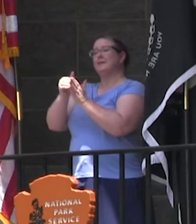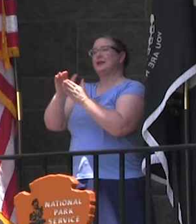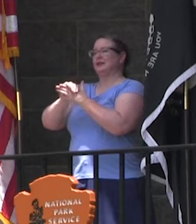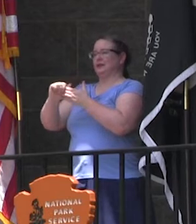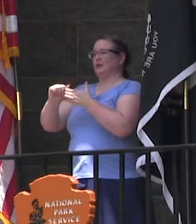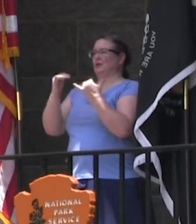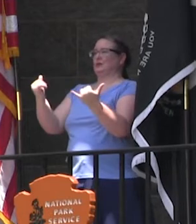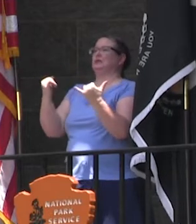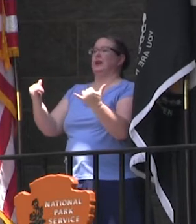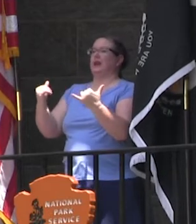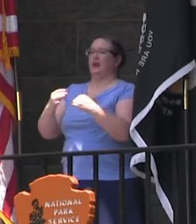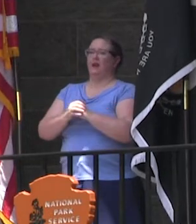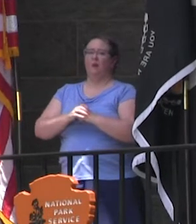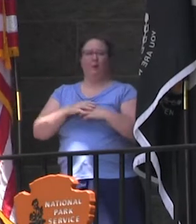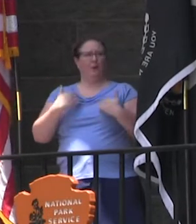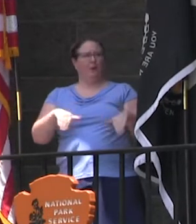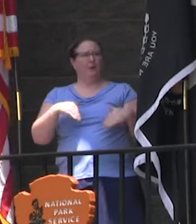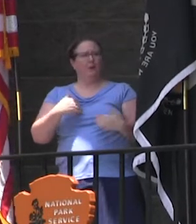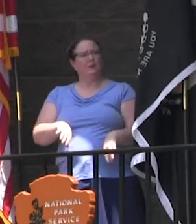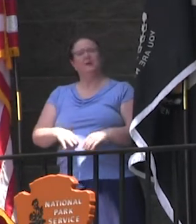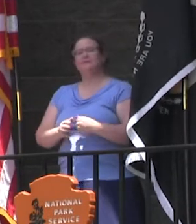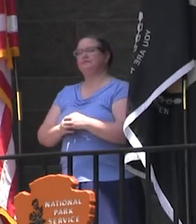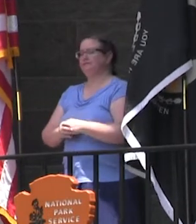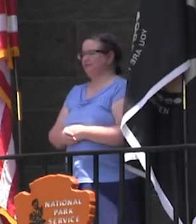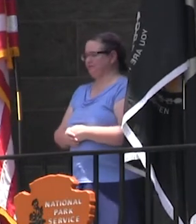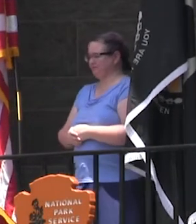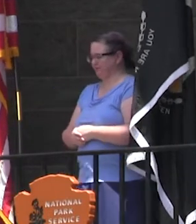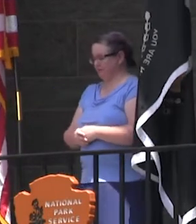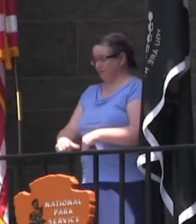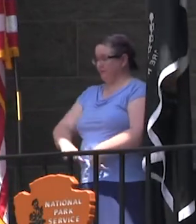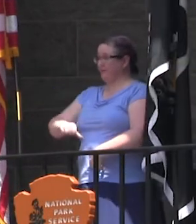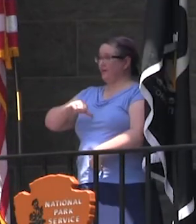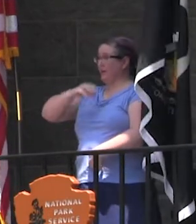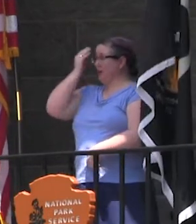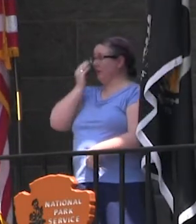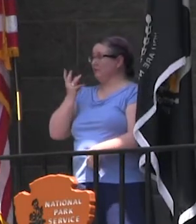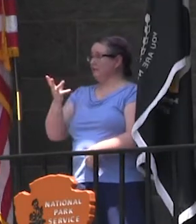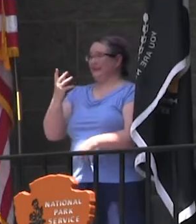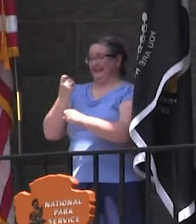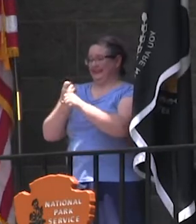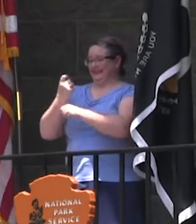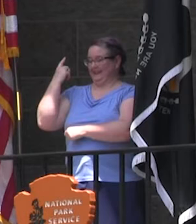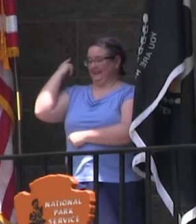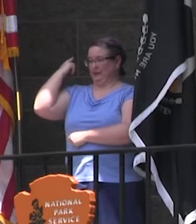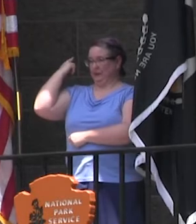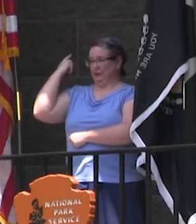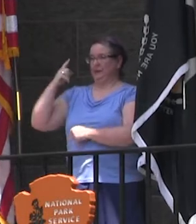million. But I'm even more proud to tell you that